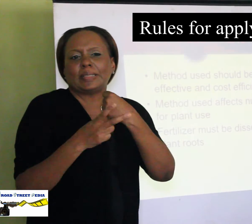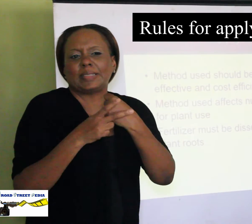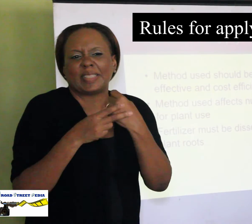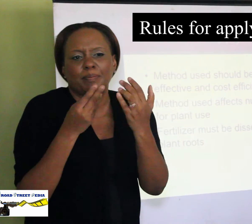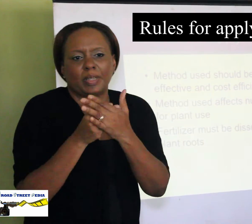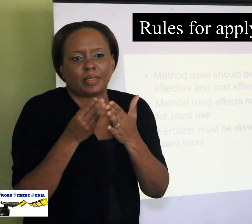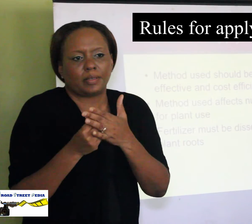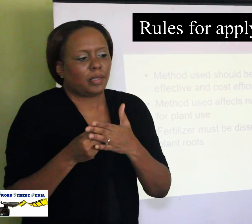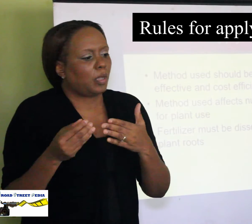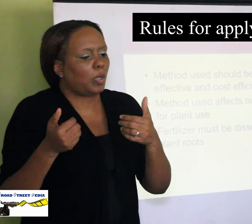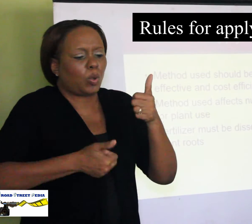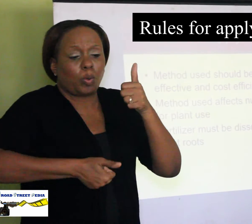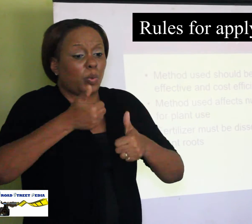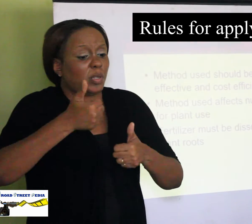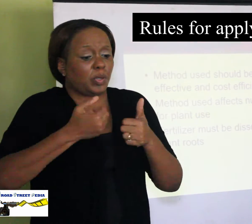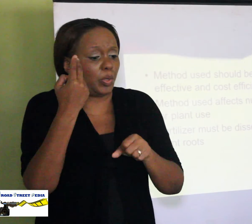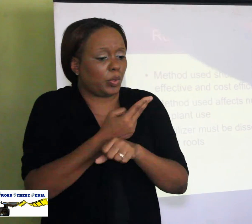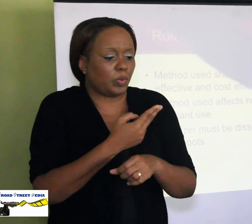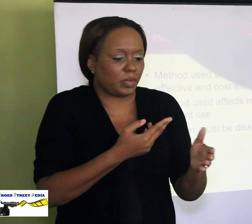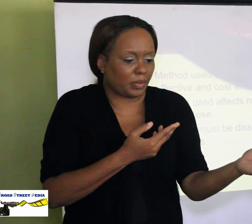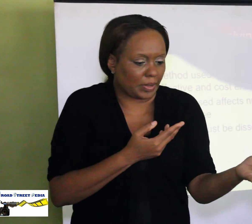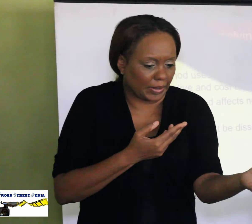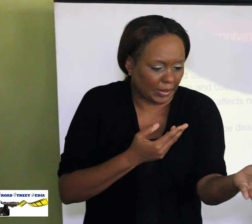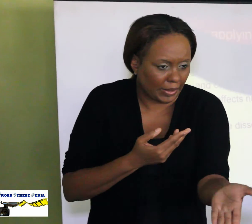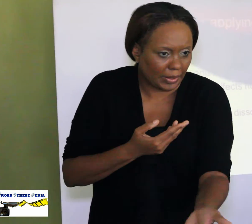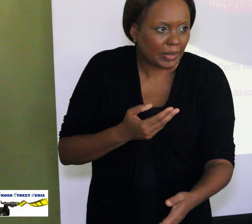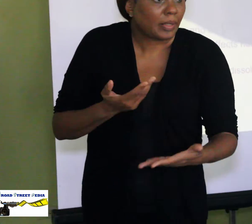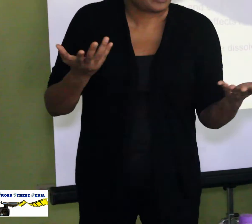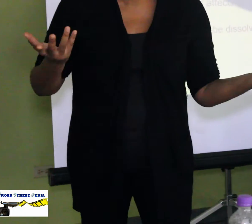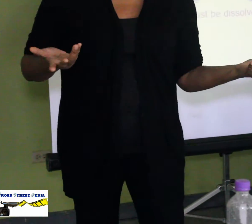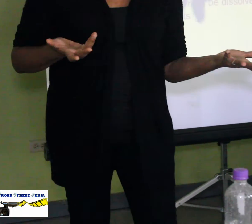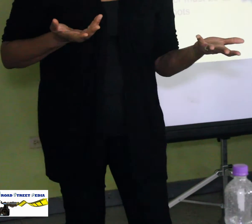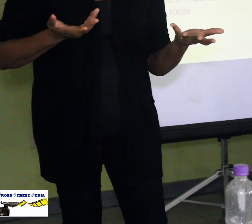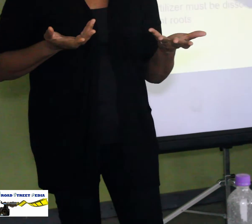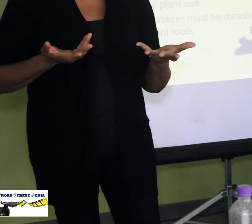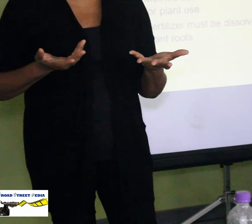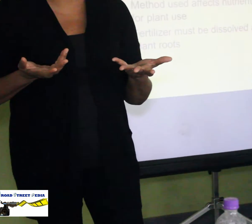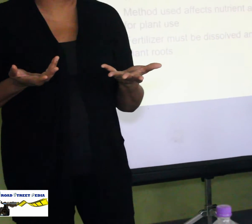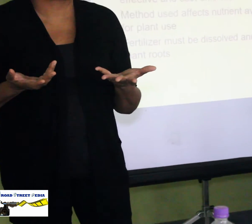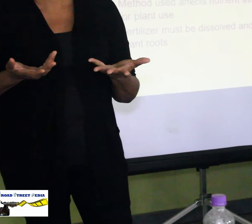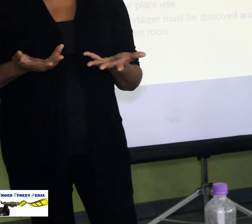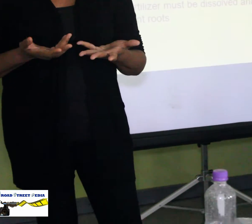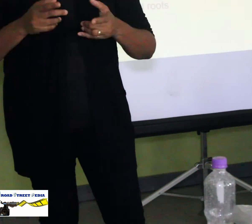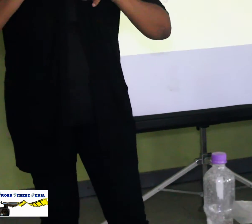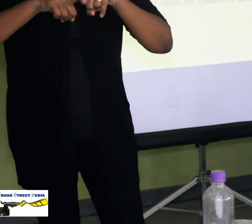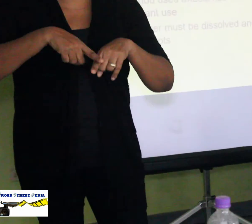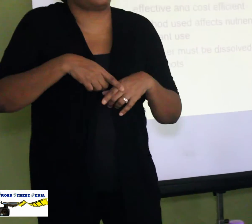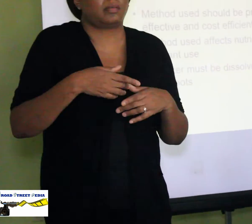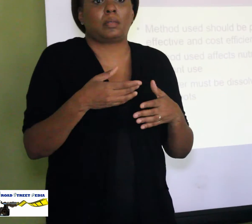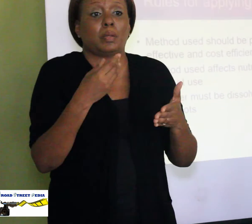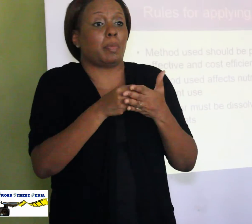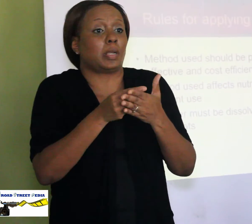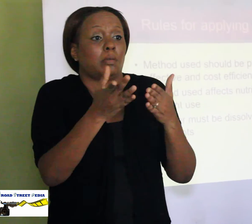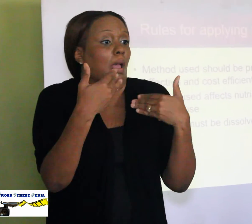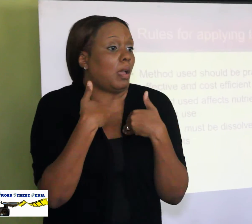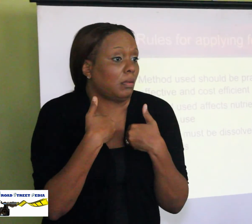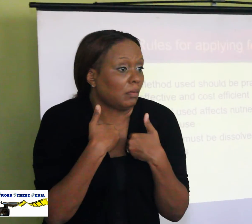whichever method you choose to fertilize your trees with will be cost efficient for you and effective.